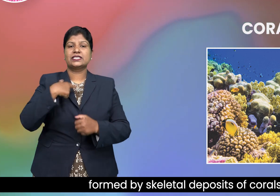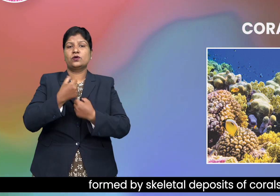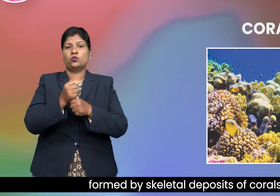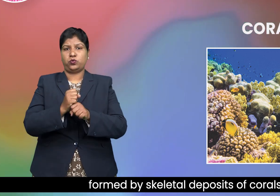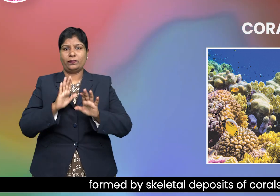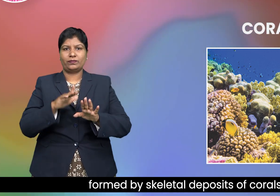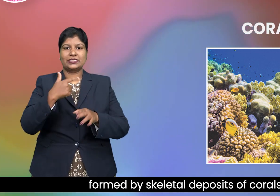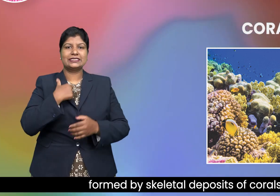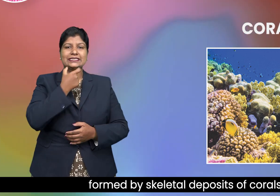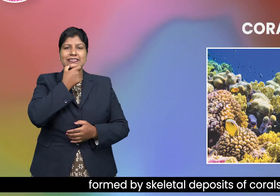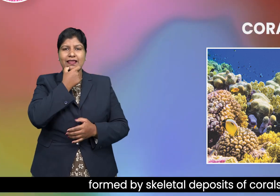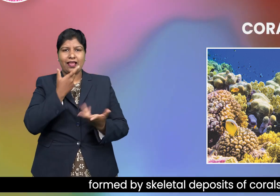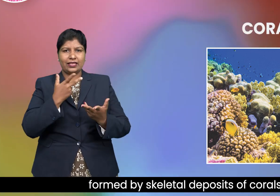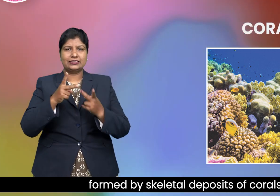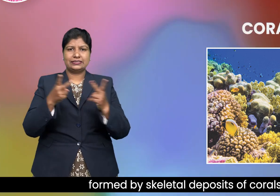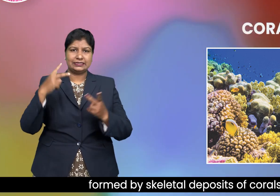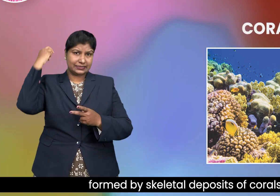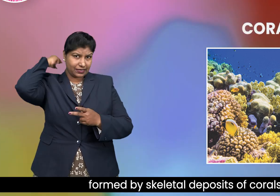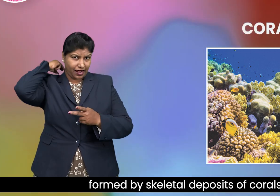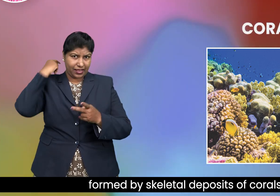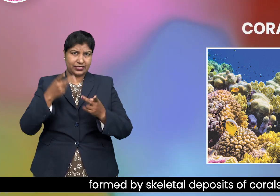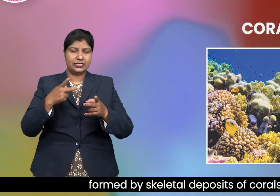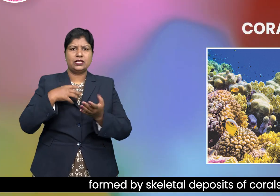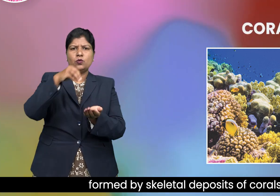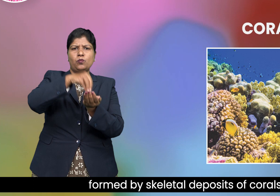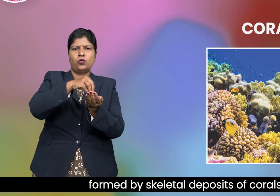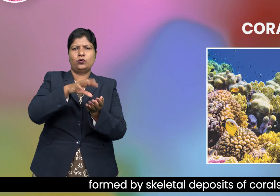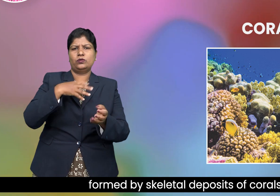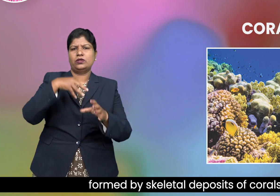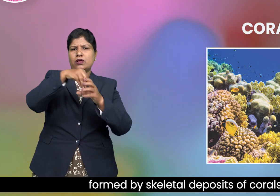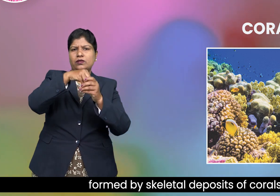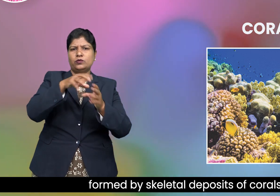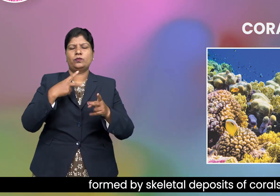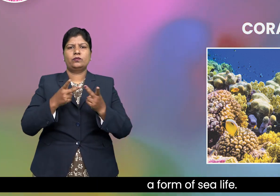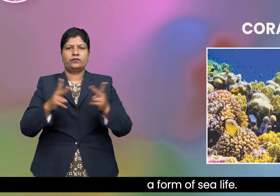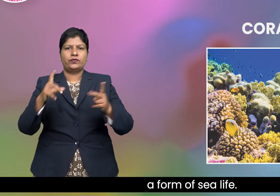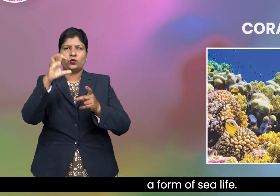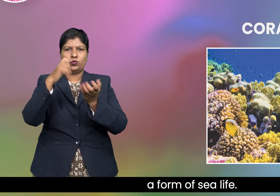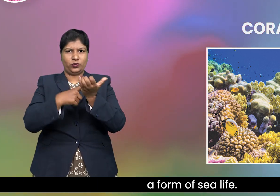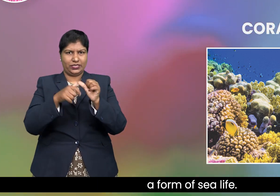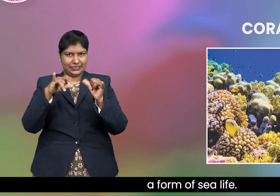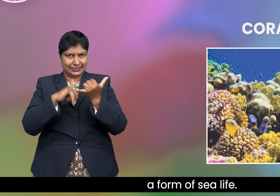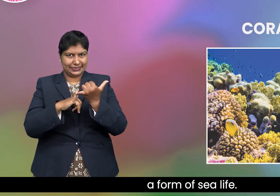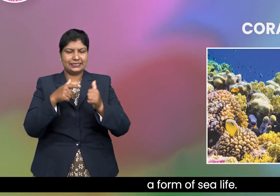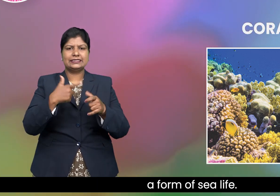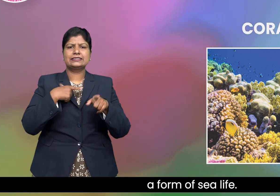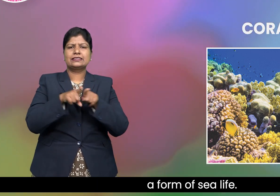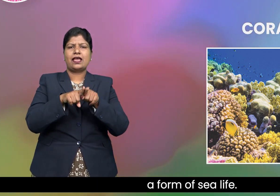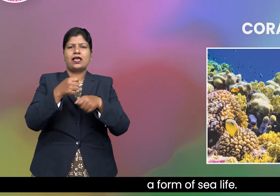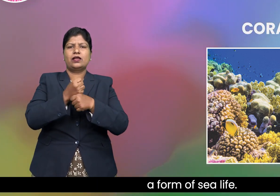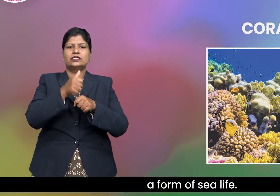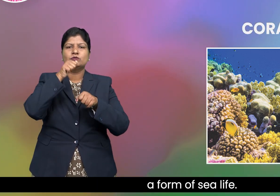skeletal deposits of corals a form of sea life